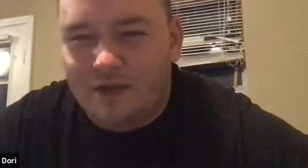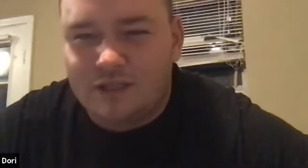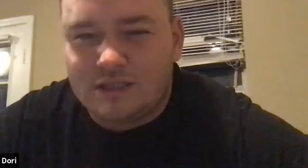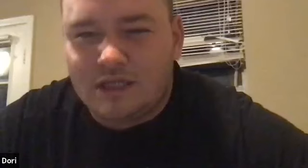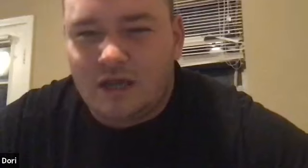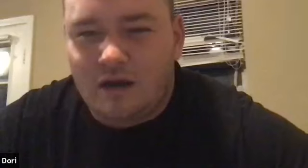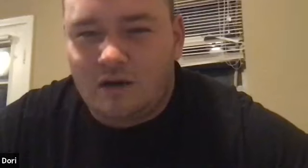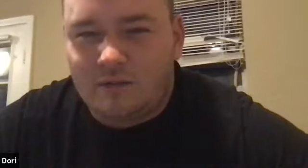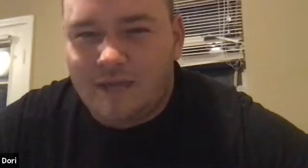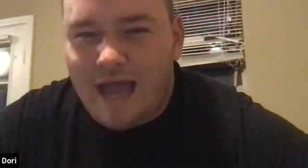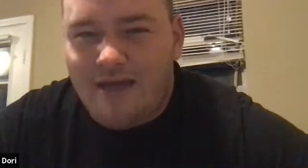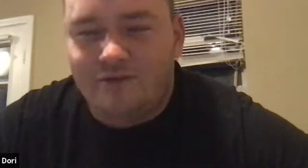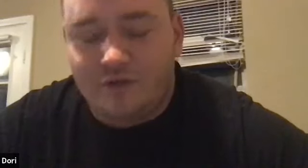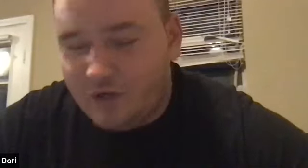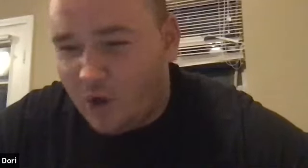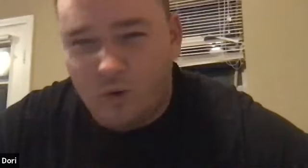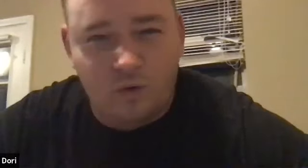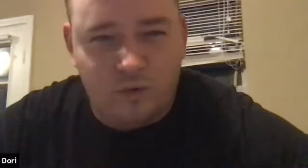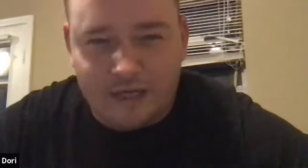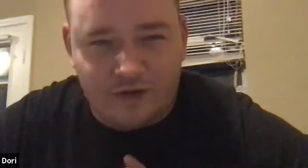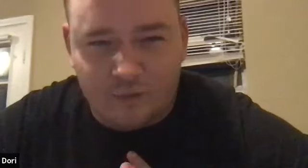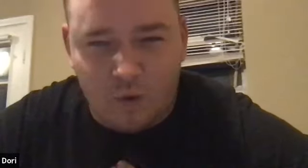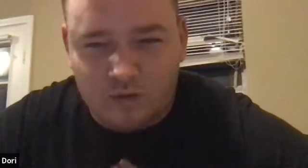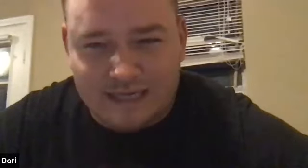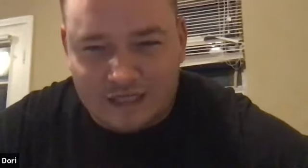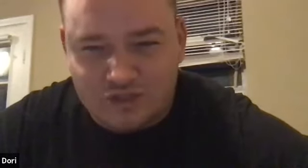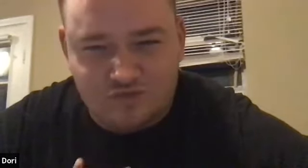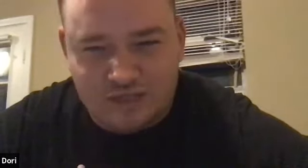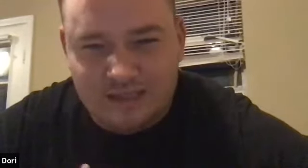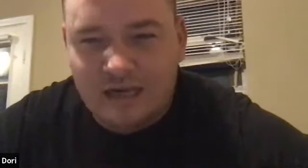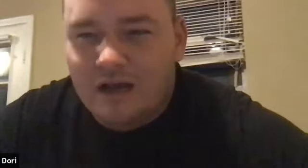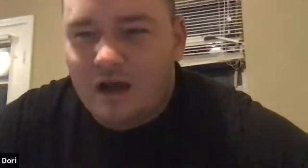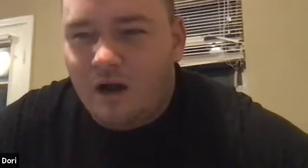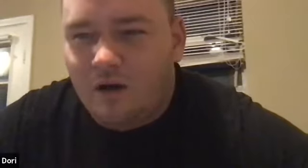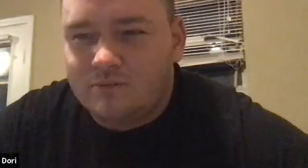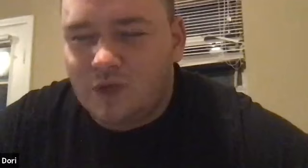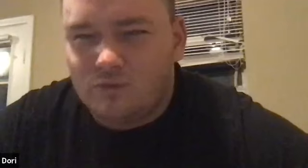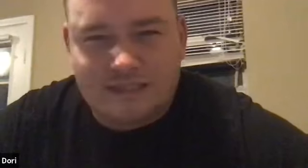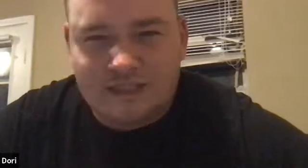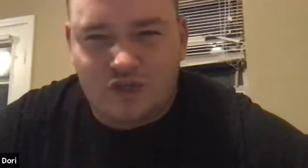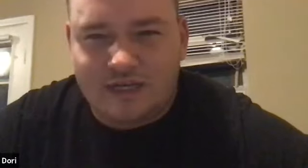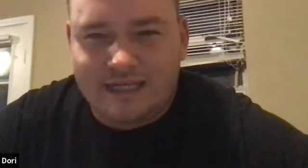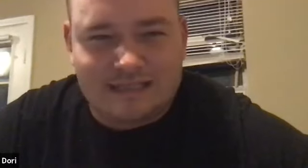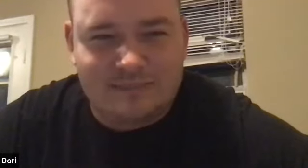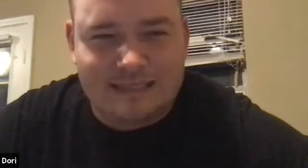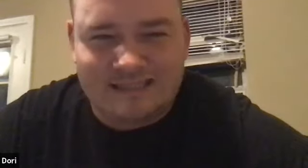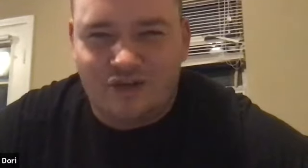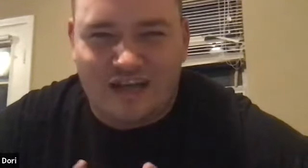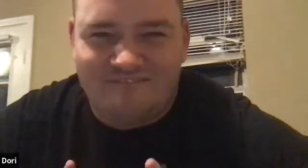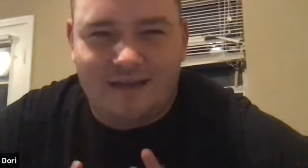parents that have no hearing world connections really don't teach their kids how to speak until they're like 5 years